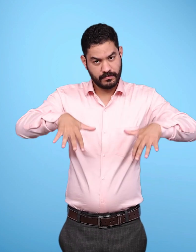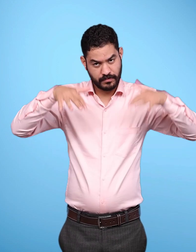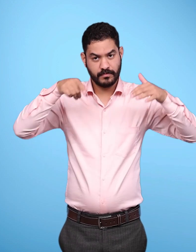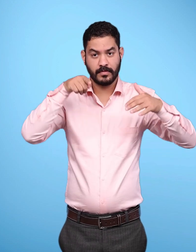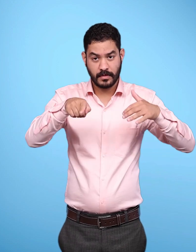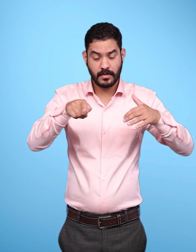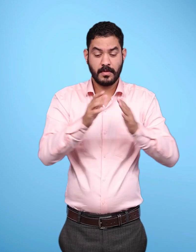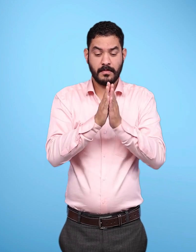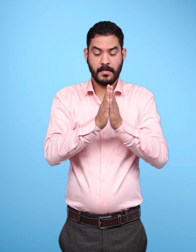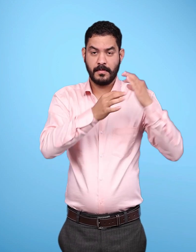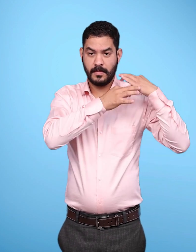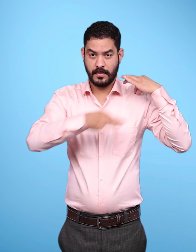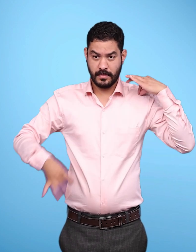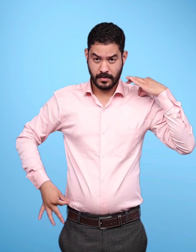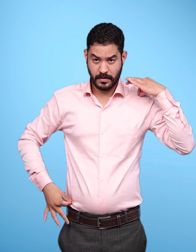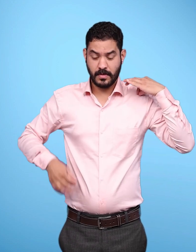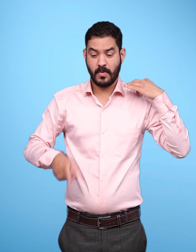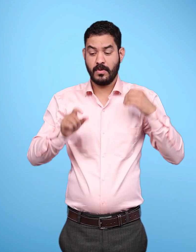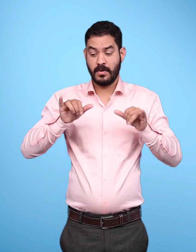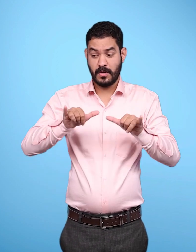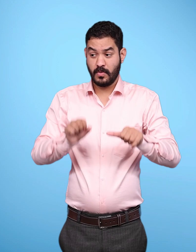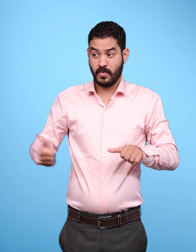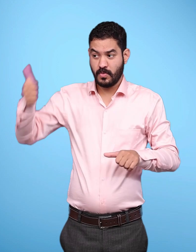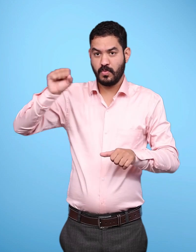which was an assembly of Brahmin land owners.